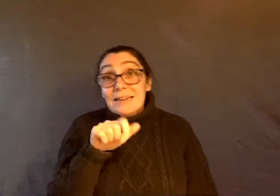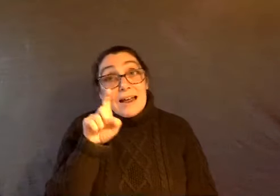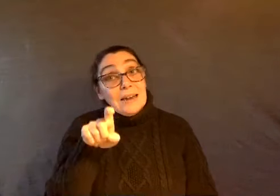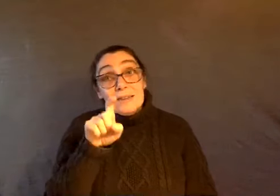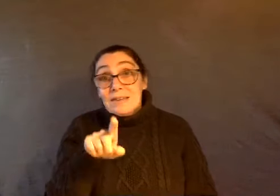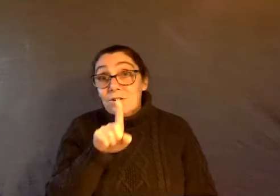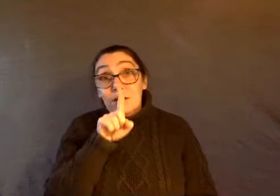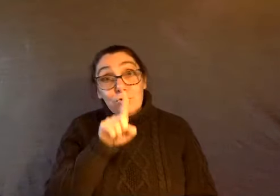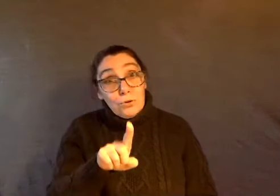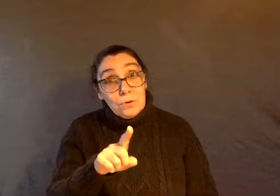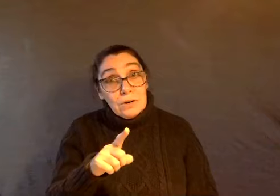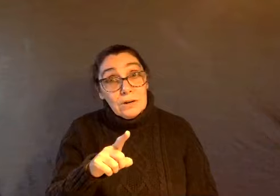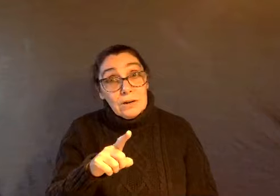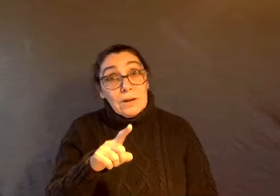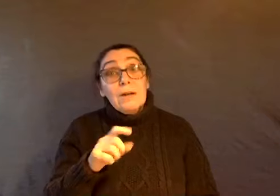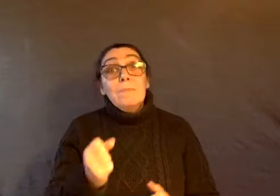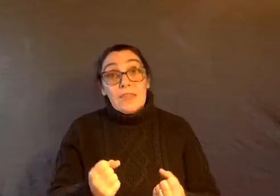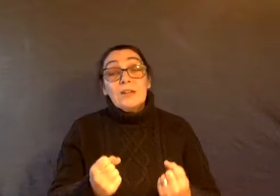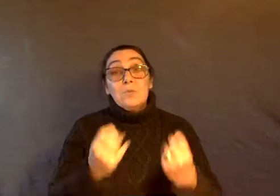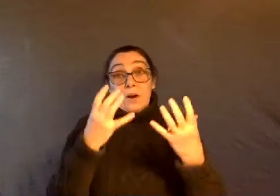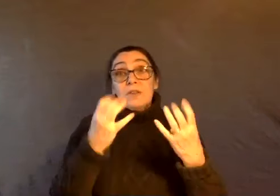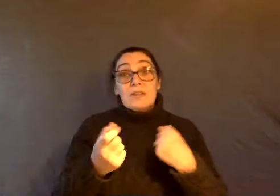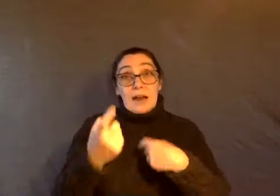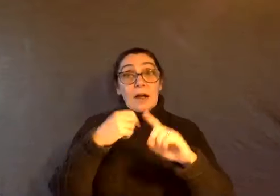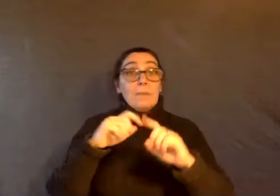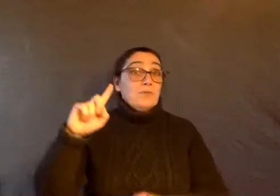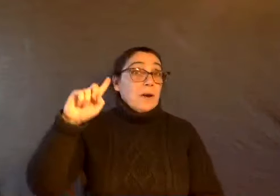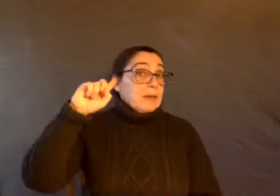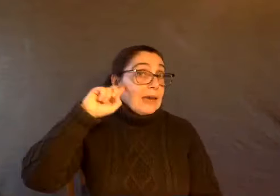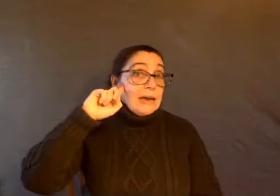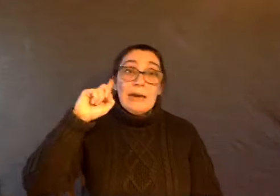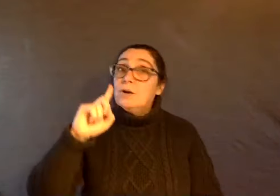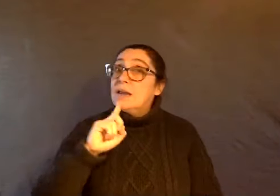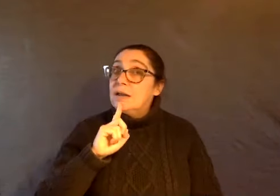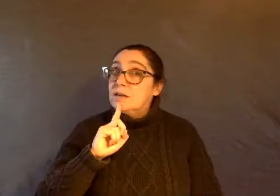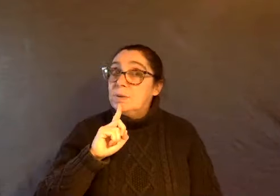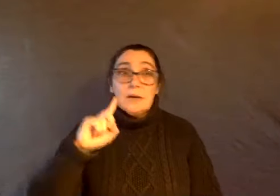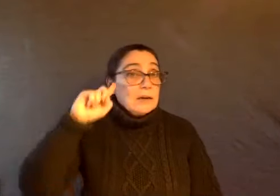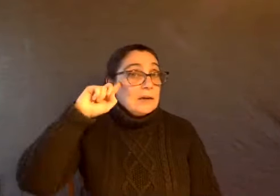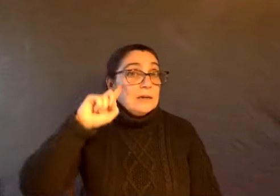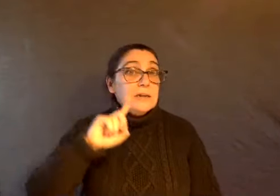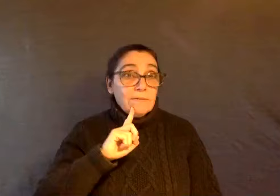not necessarily true, but that's where the sign comes from. Can't hear, can't speak. deaf.